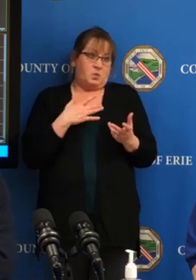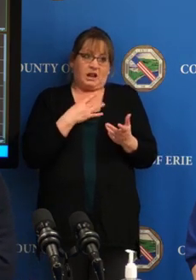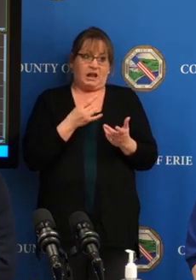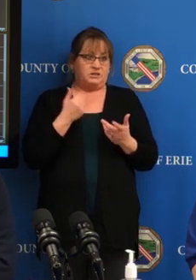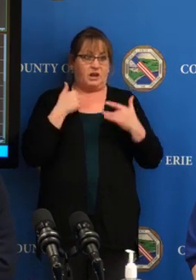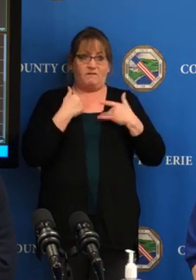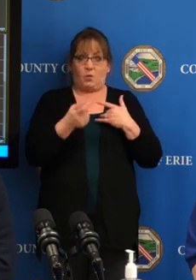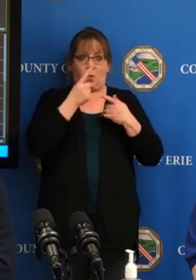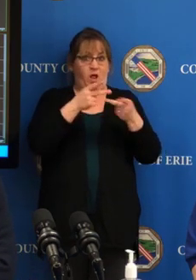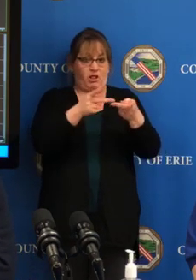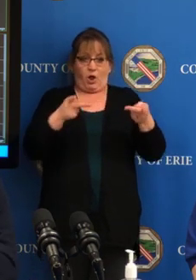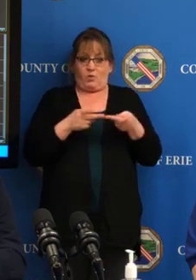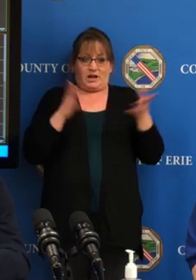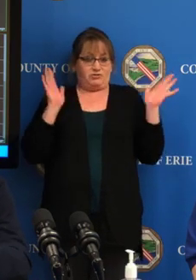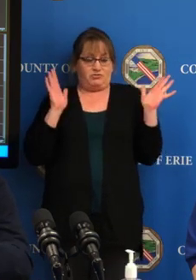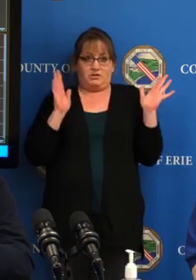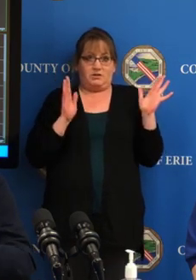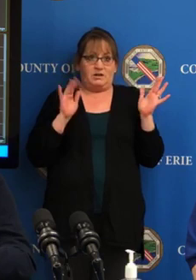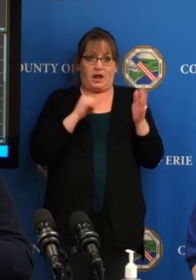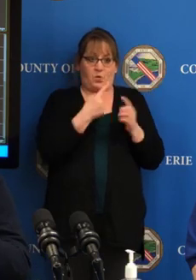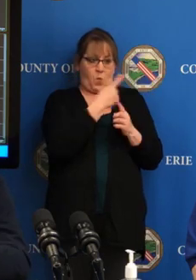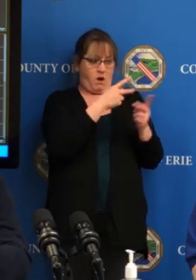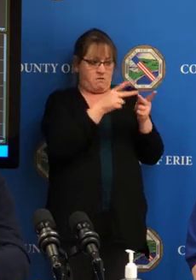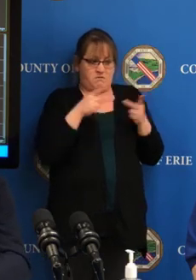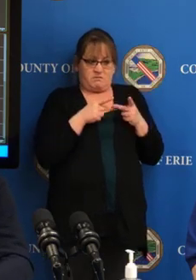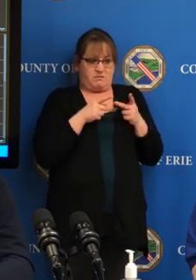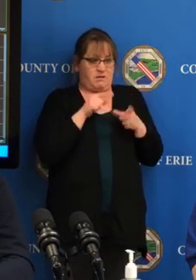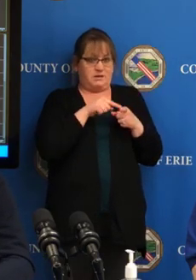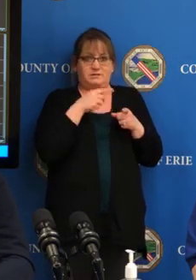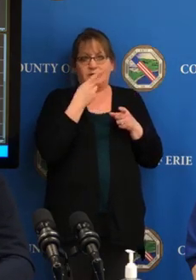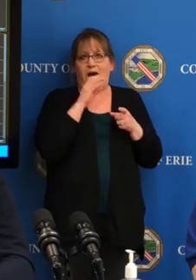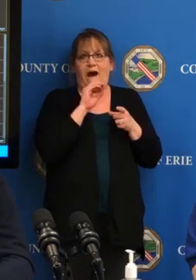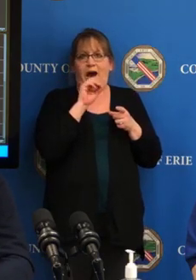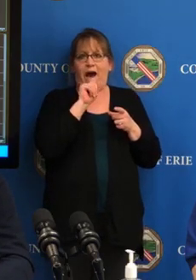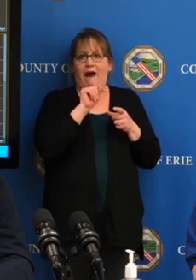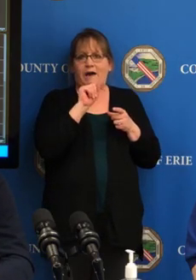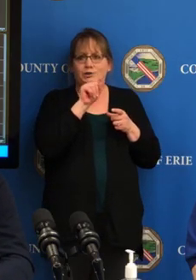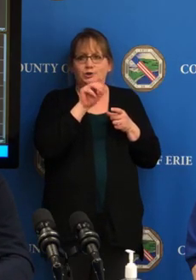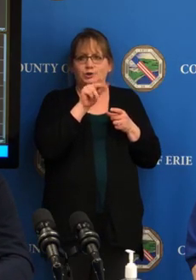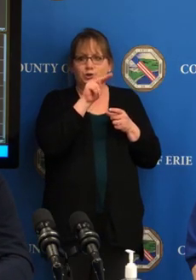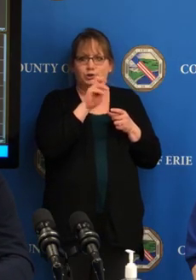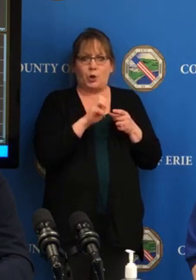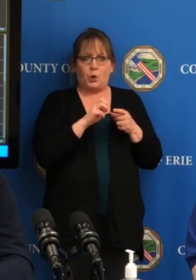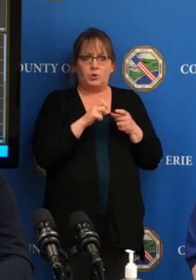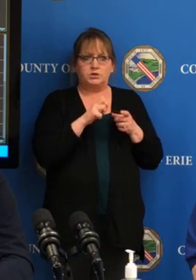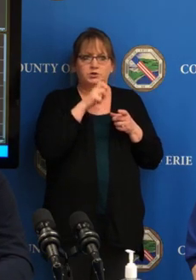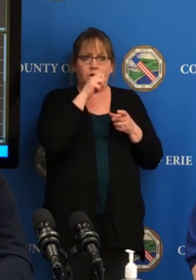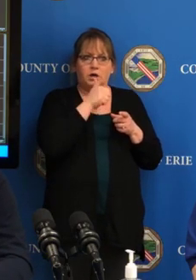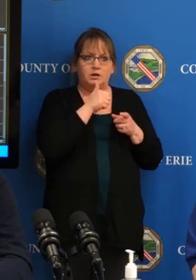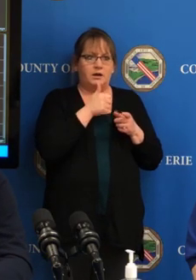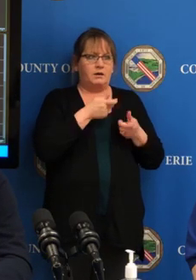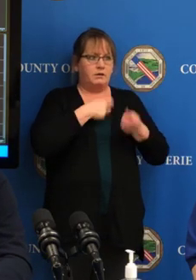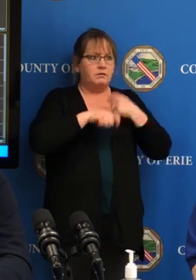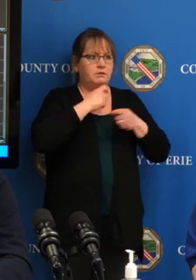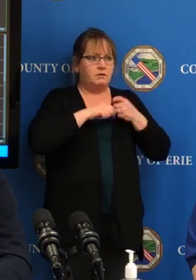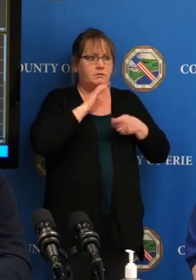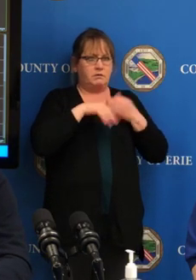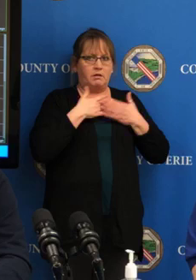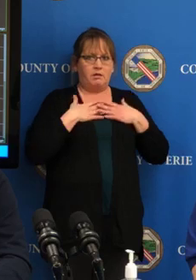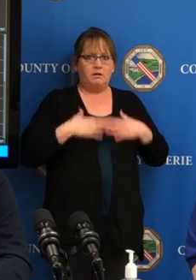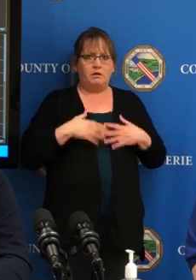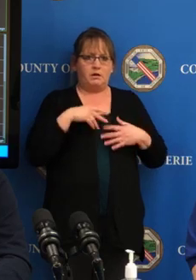where you can have like one hot zone, so you don't have to constantly put on and off PPEs for medical